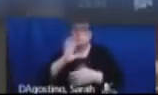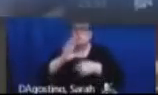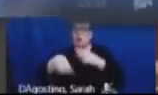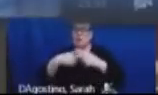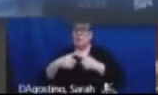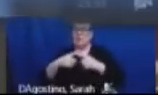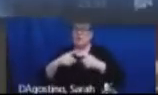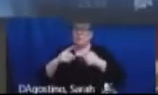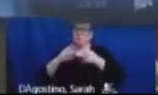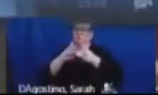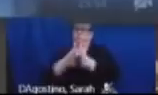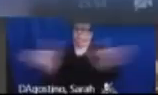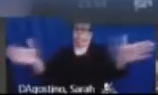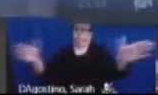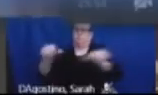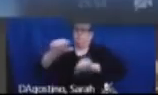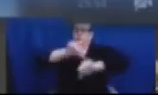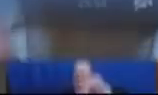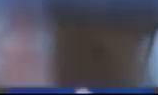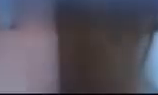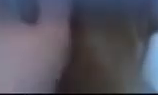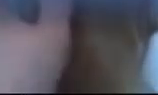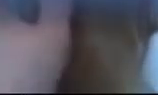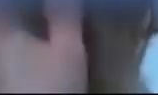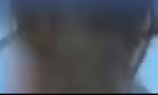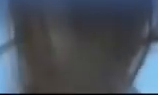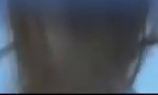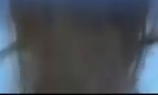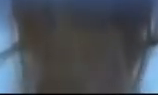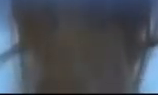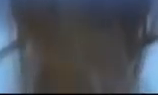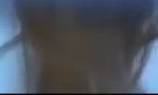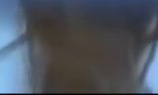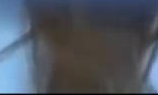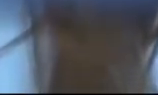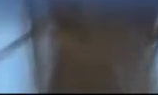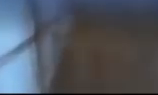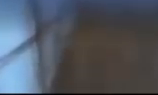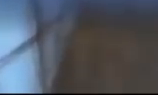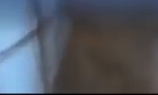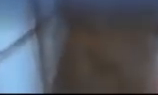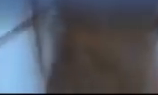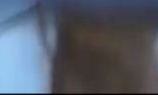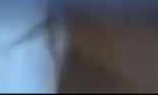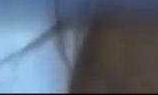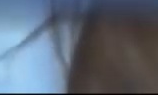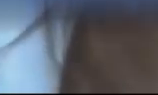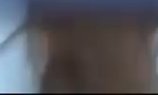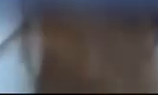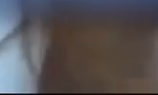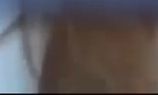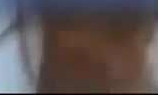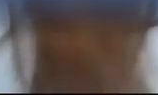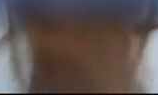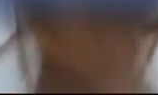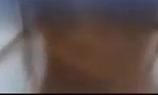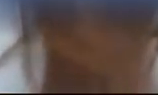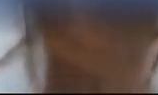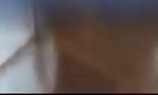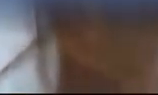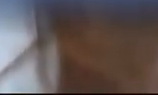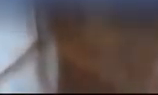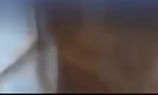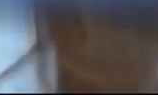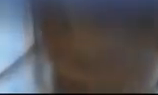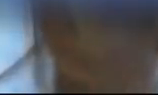scientific community in the entire globe. This is the focus of pretty much everybody who is able